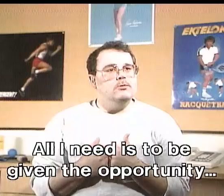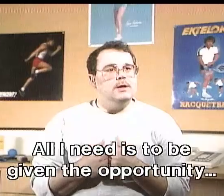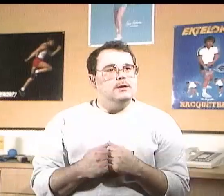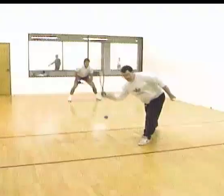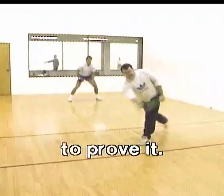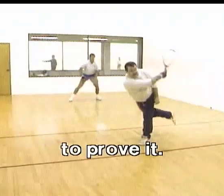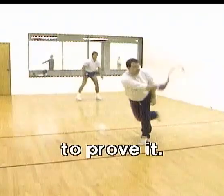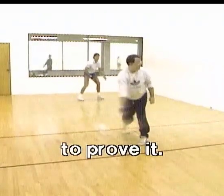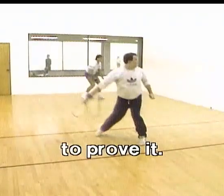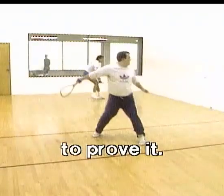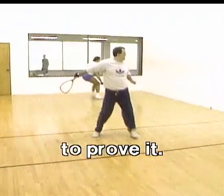it.